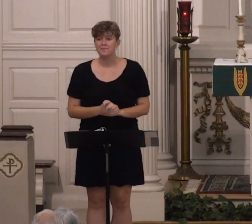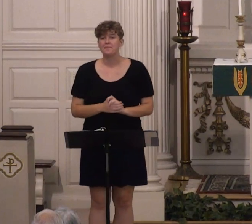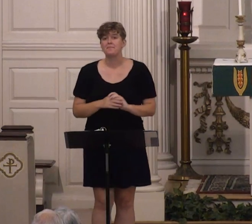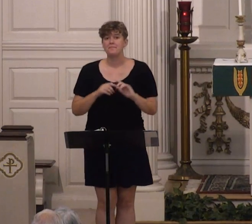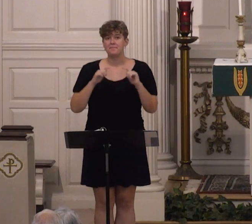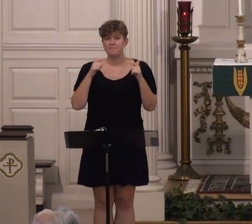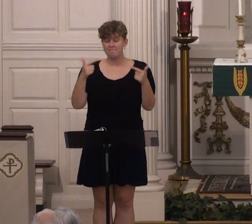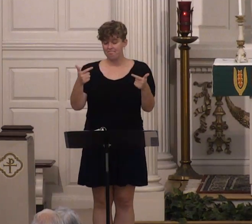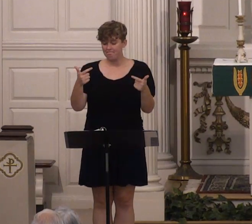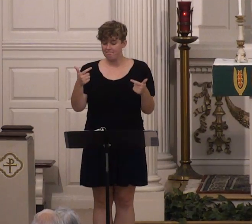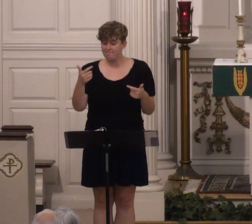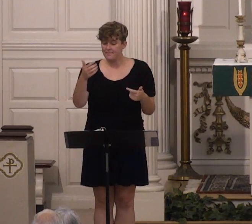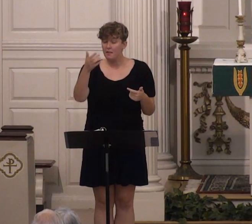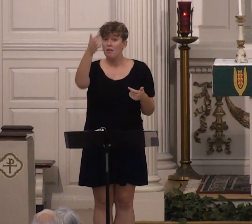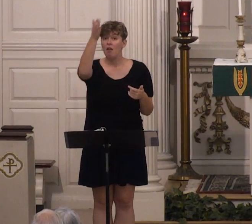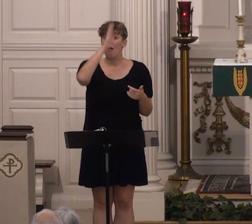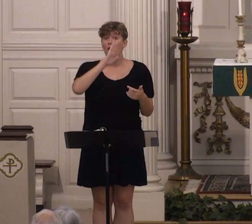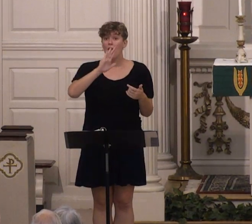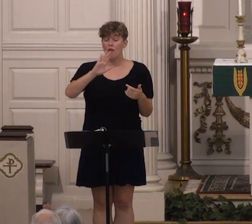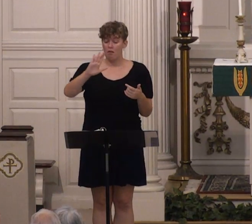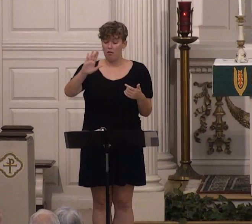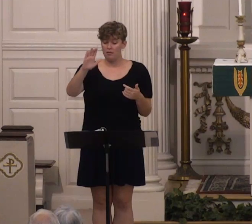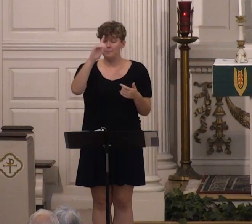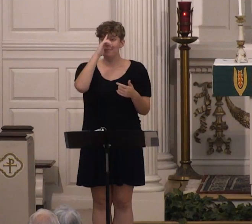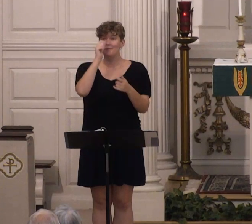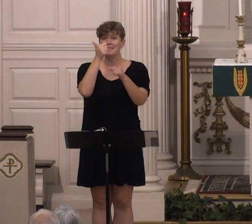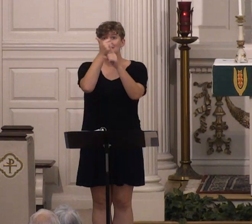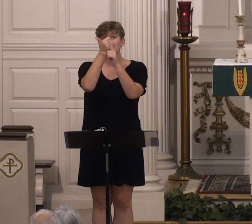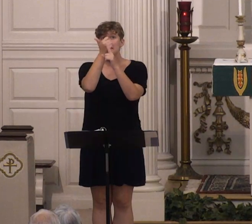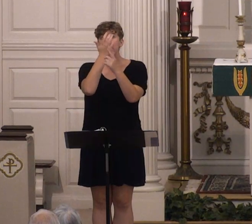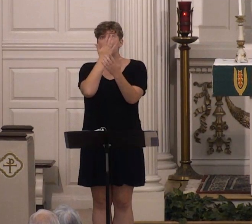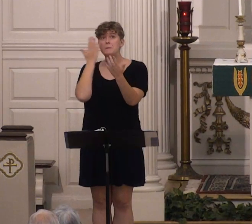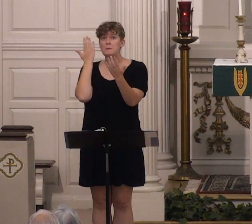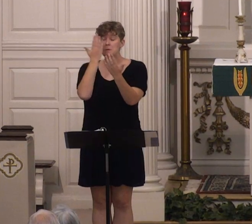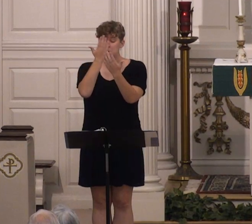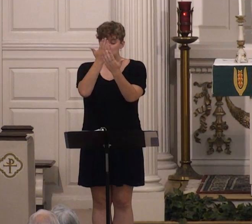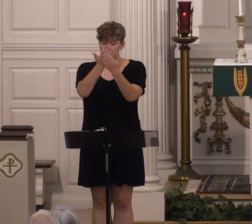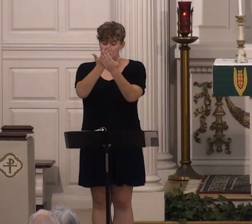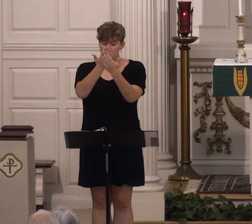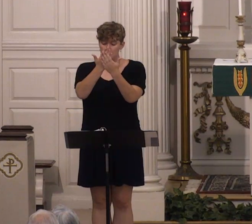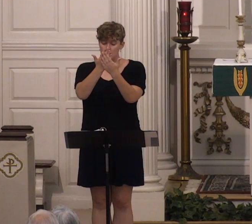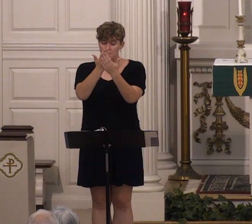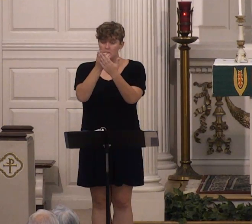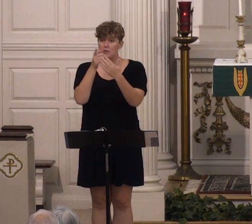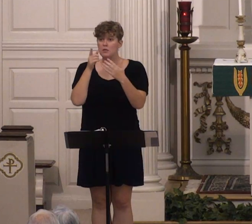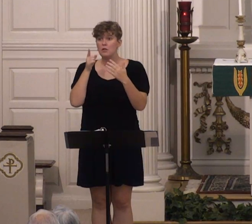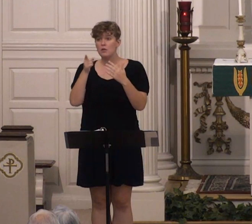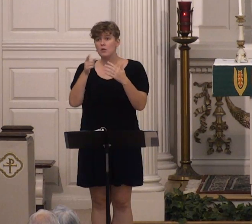For the poor. God, in your goodness, you have made a home for the poor. God, in your goodness, you have made a home for the poor.